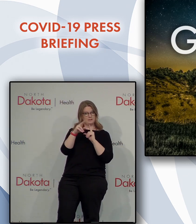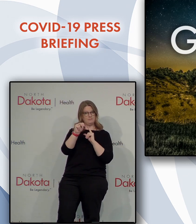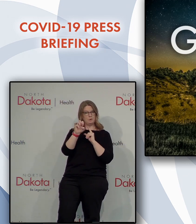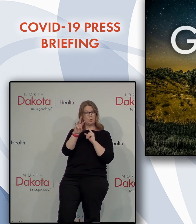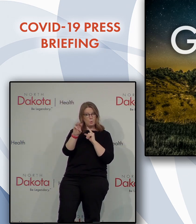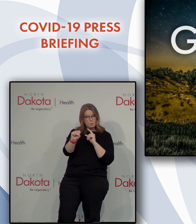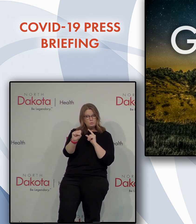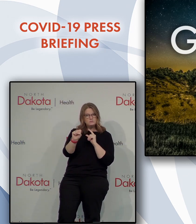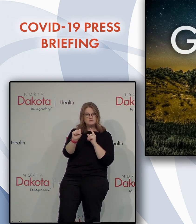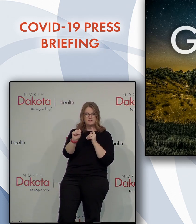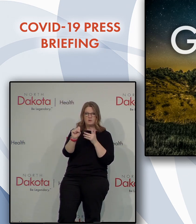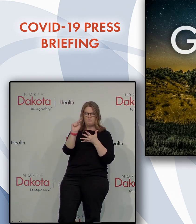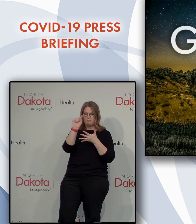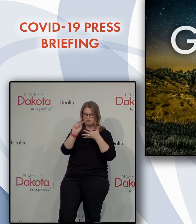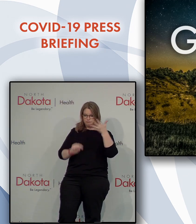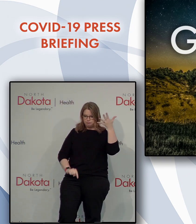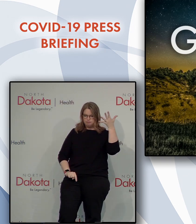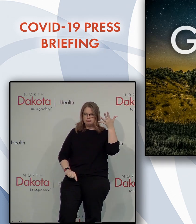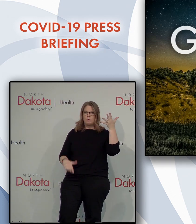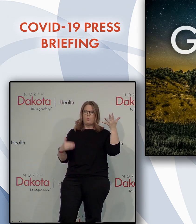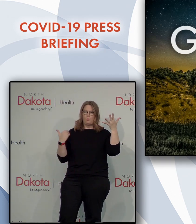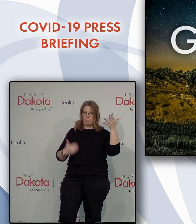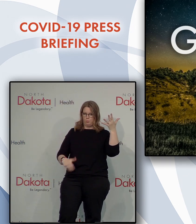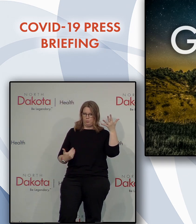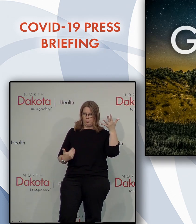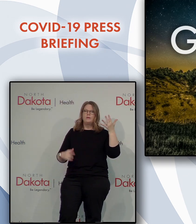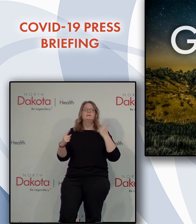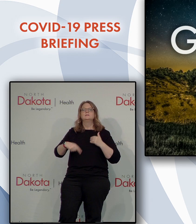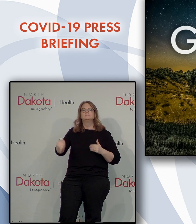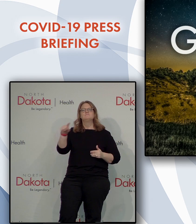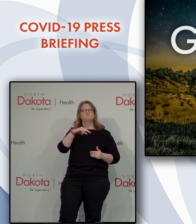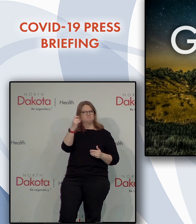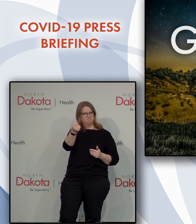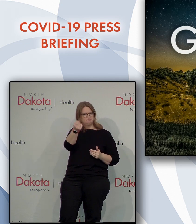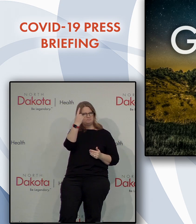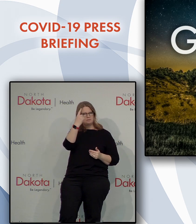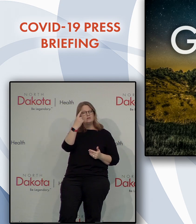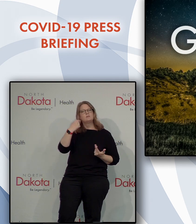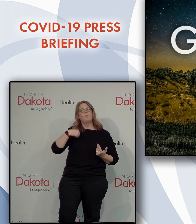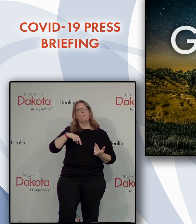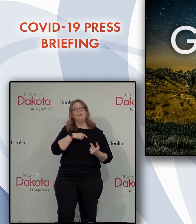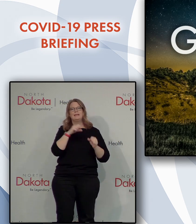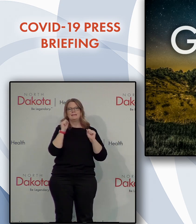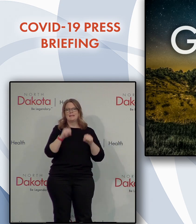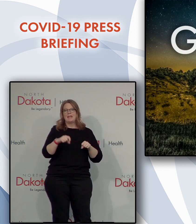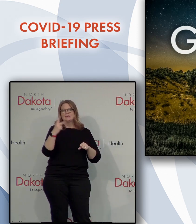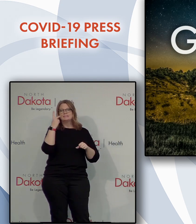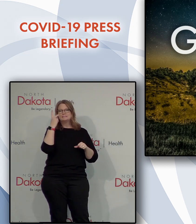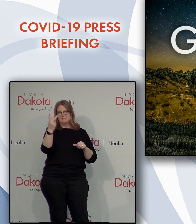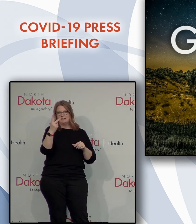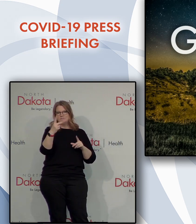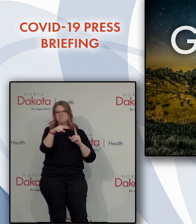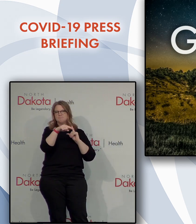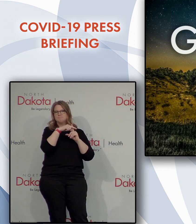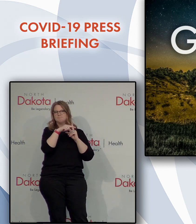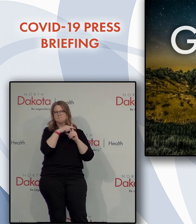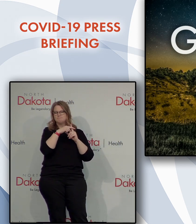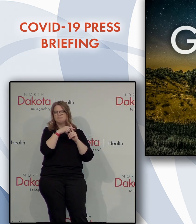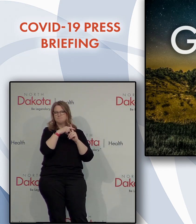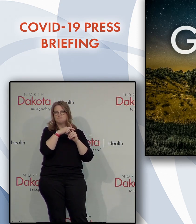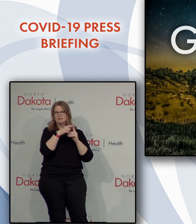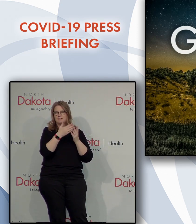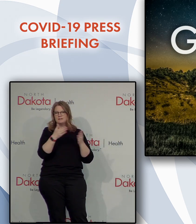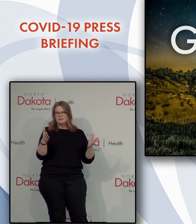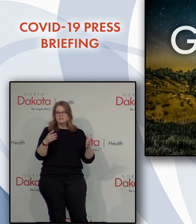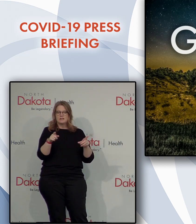across multiple areas, then you're going to understand that we can see a light at the end of the tunnel in terms of the end